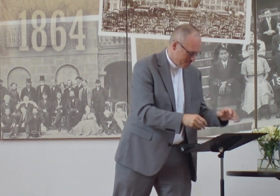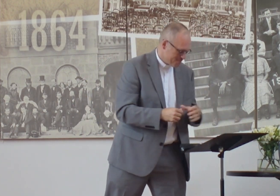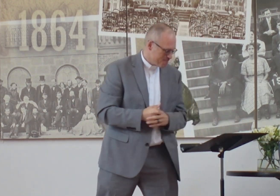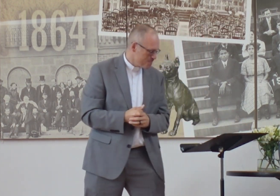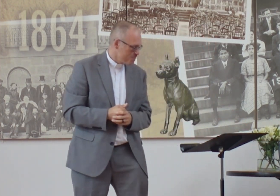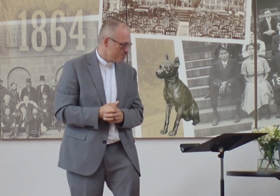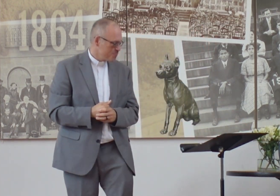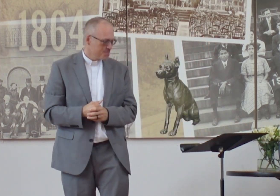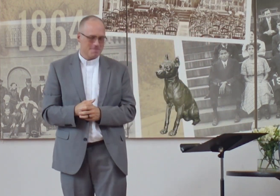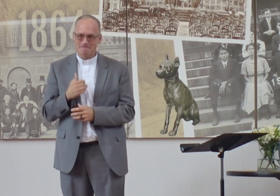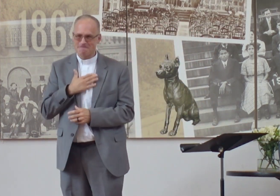forgot something.